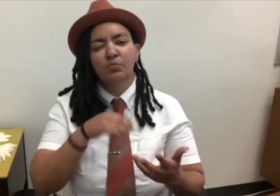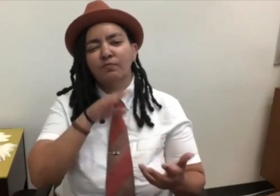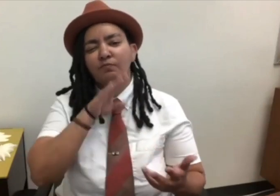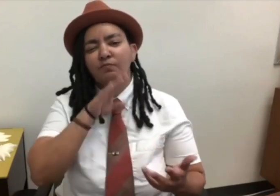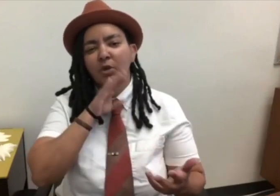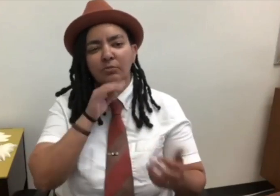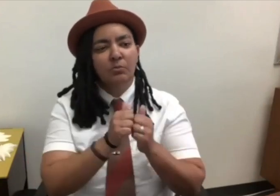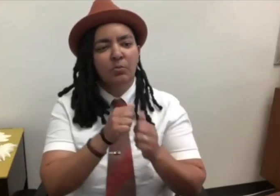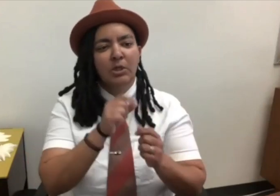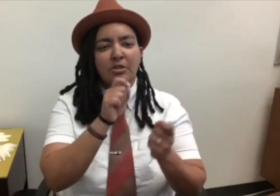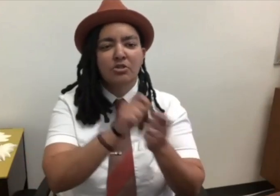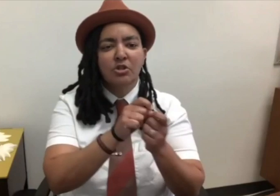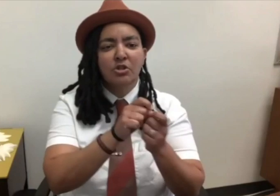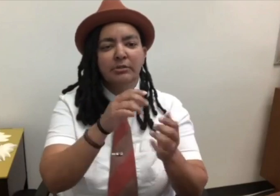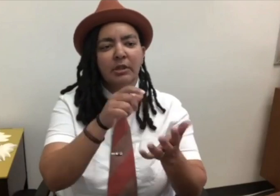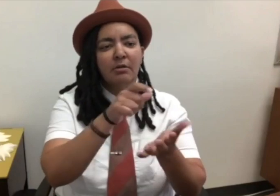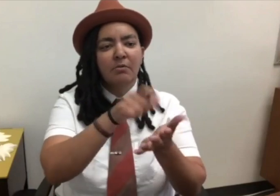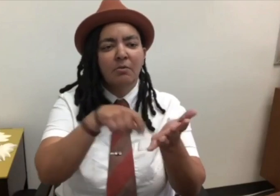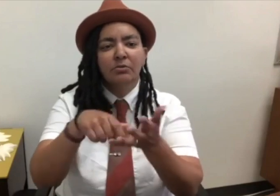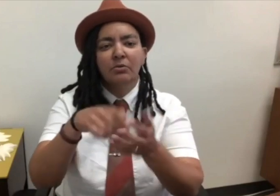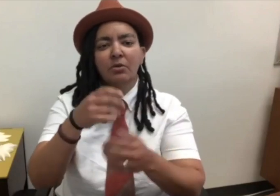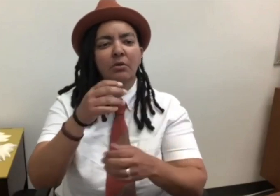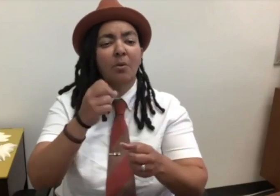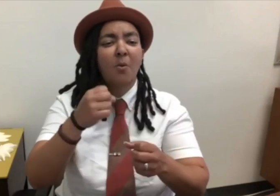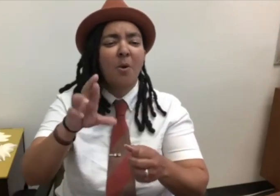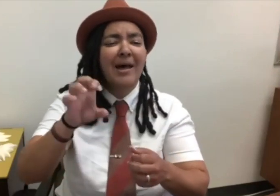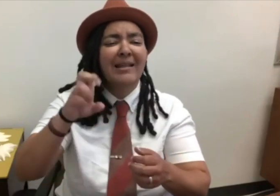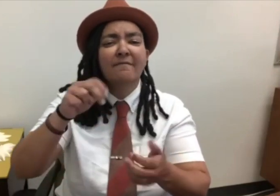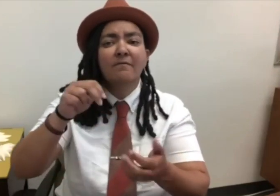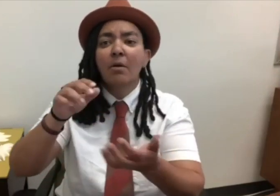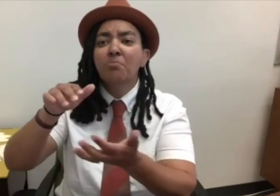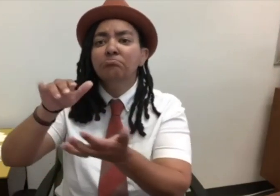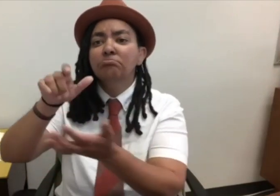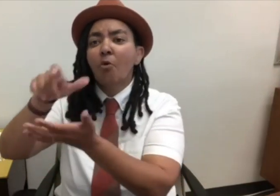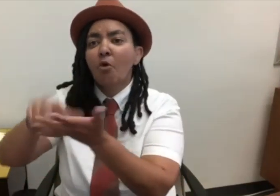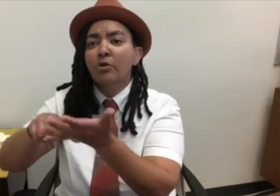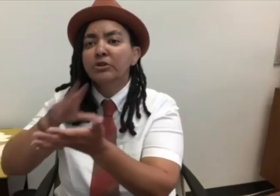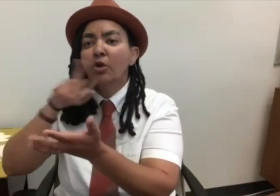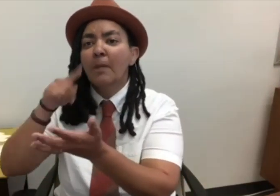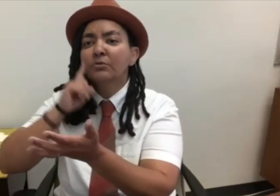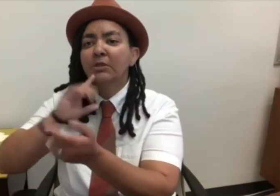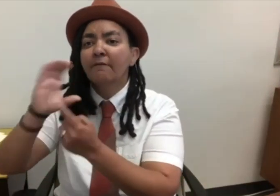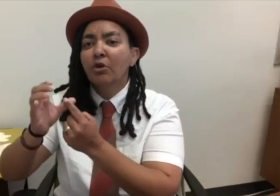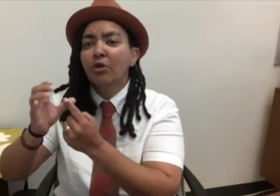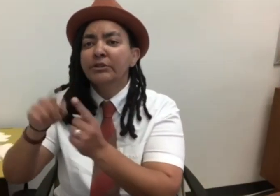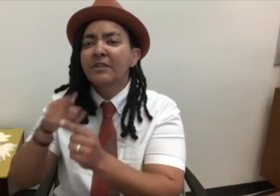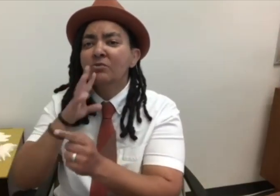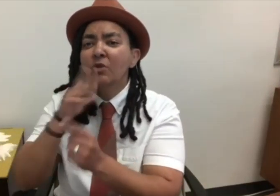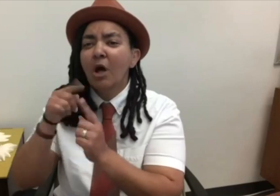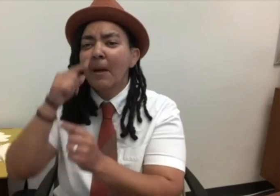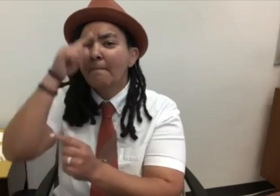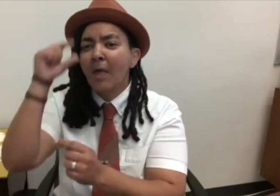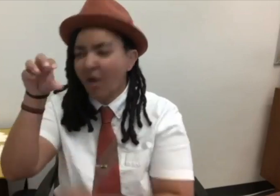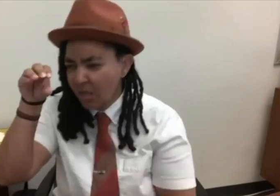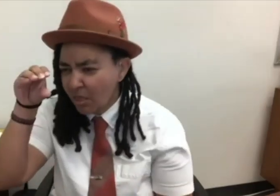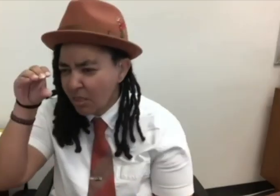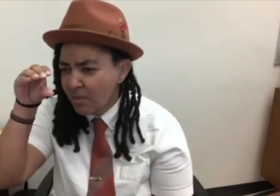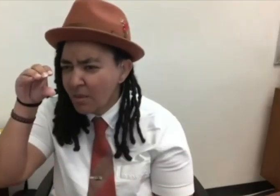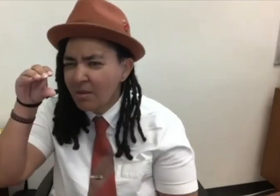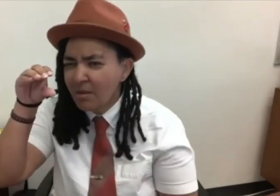as I mentioned before, I was so frustrated with certain articles and where people talked about deaf culture.